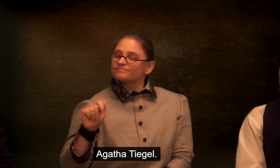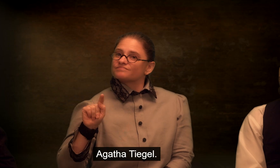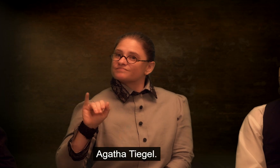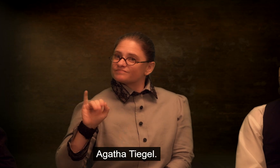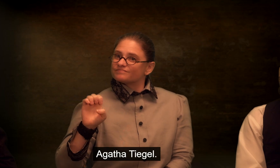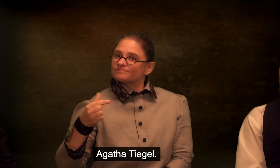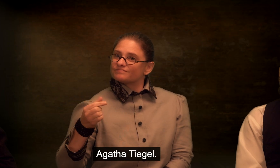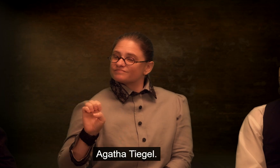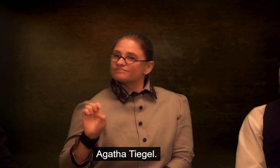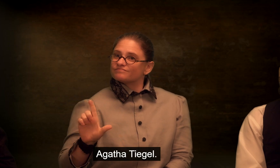Agatha Tiegel.